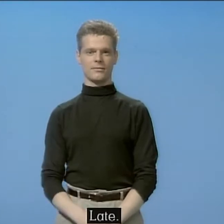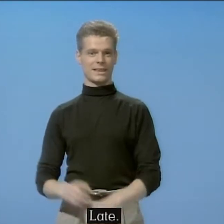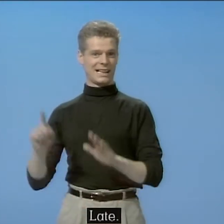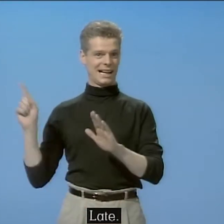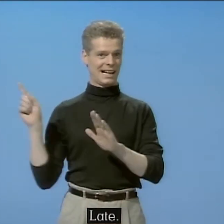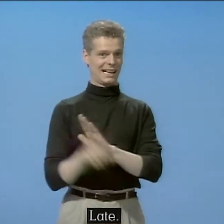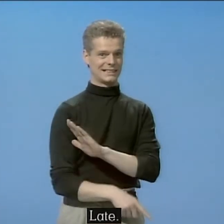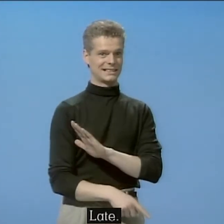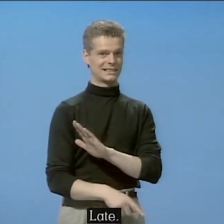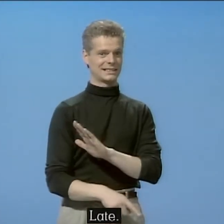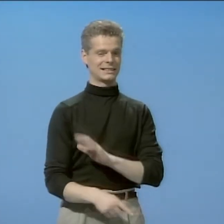Late.